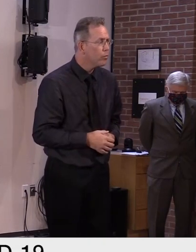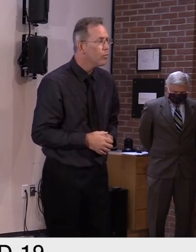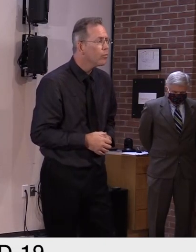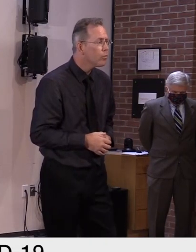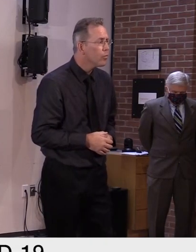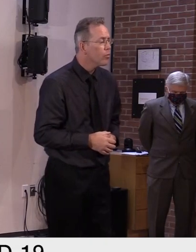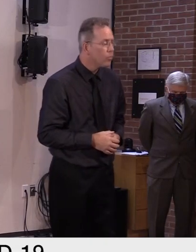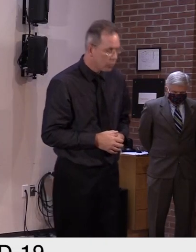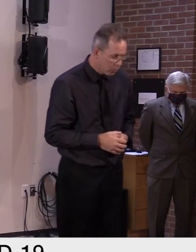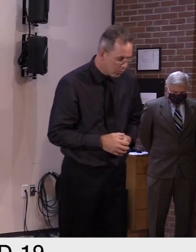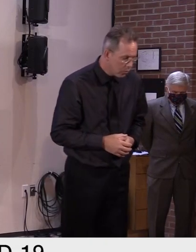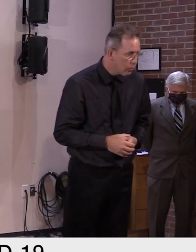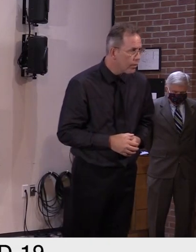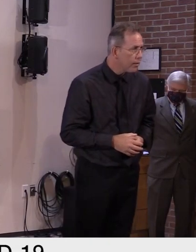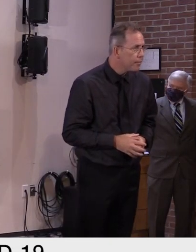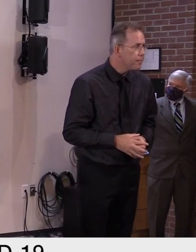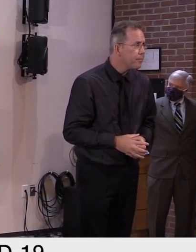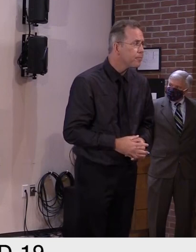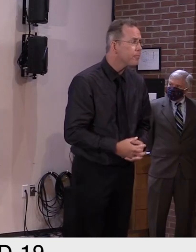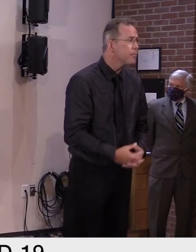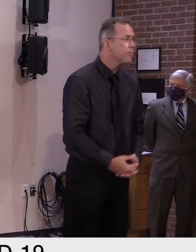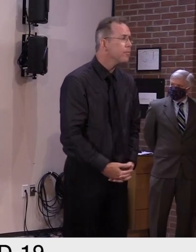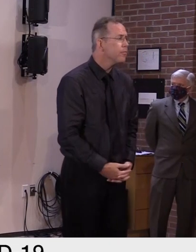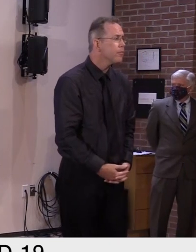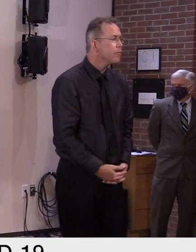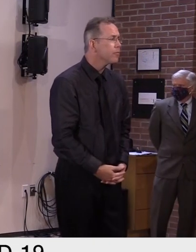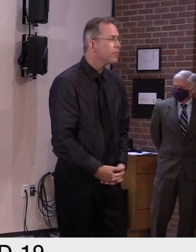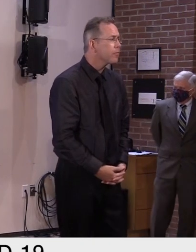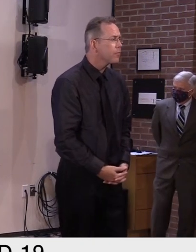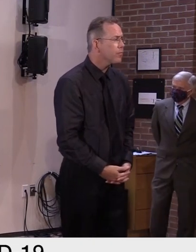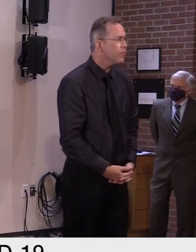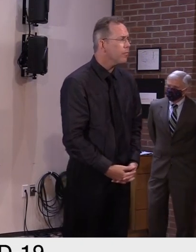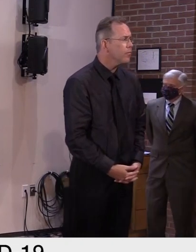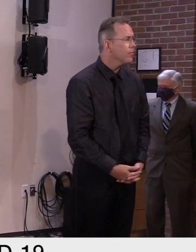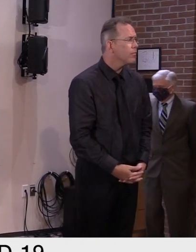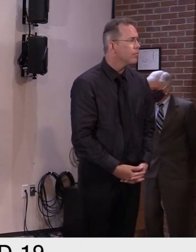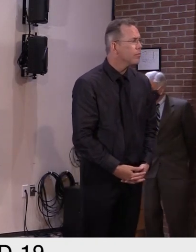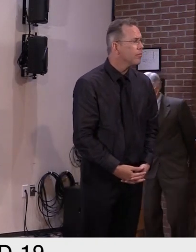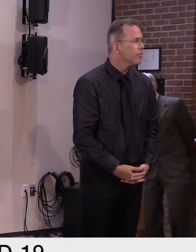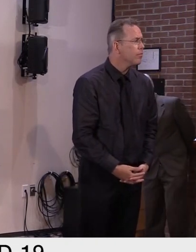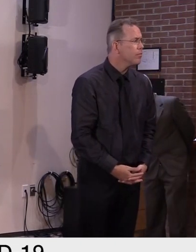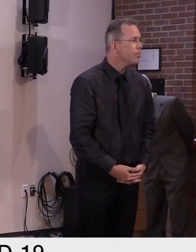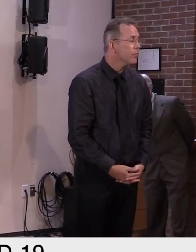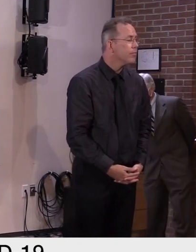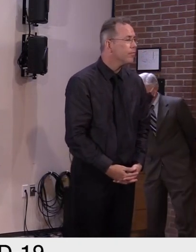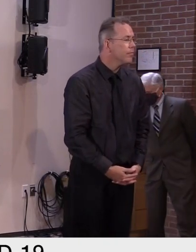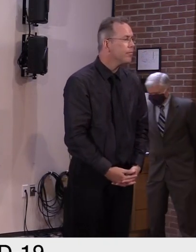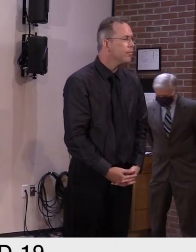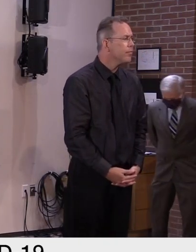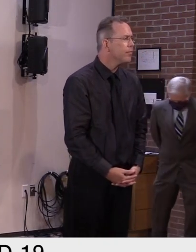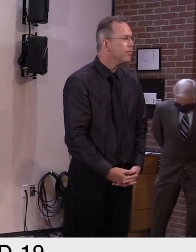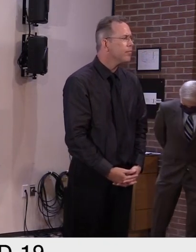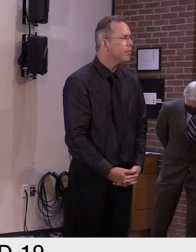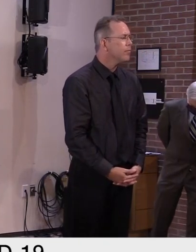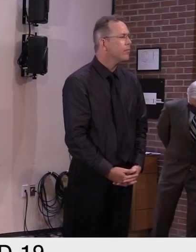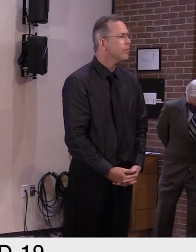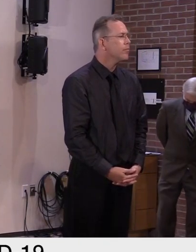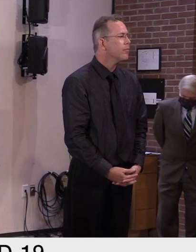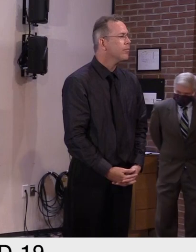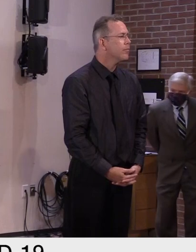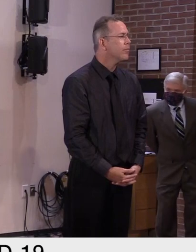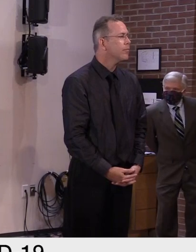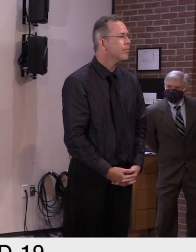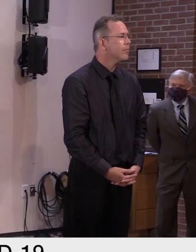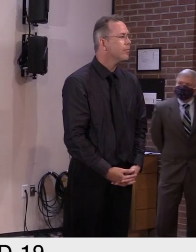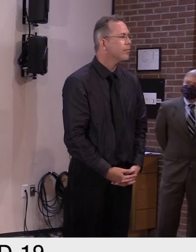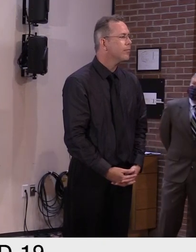of antigen tests that apparently aren't something that's necessary, and it's going to be stockpiled for